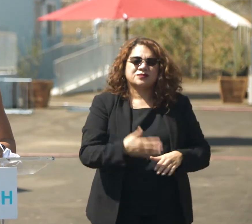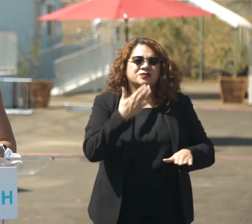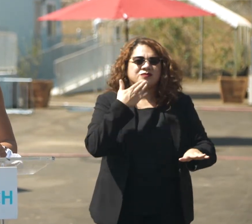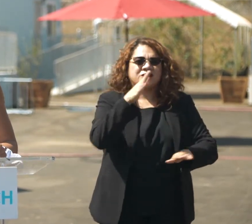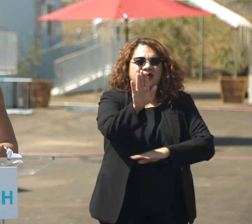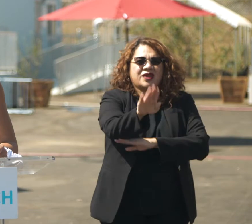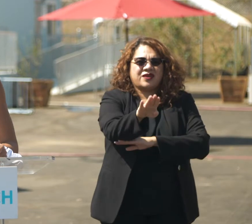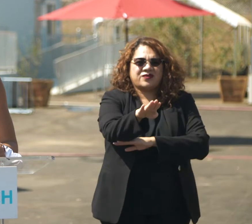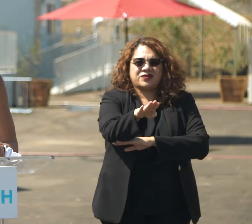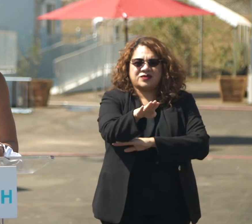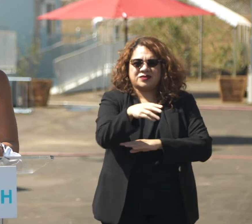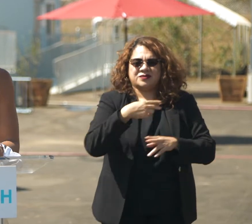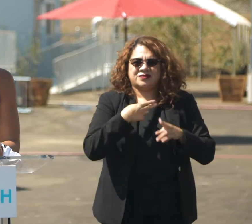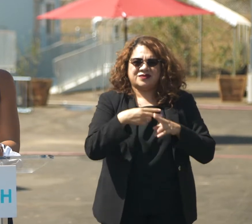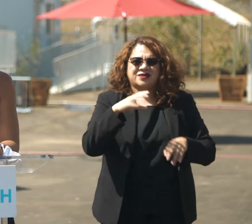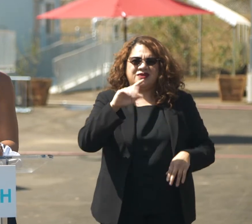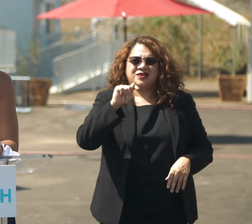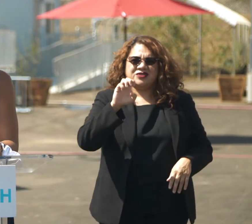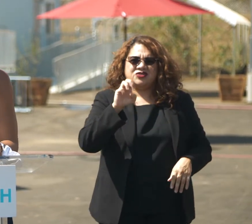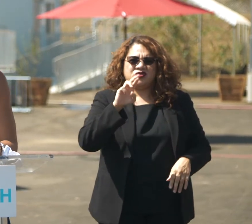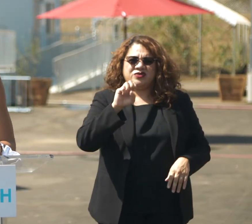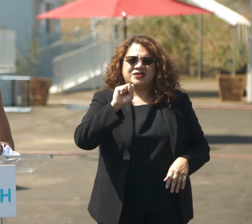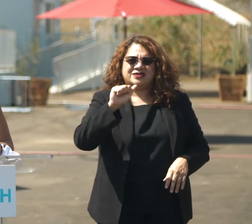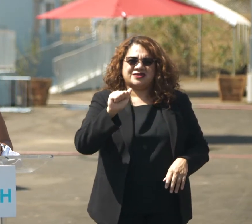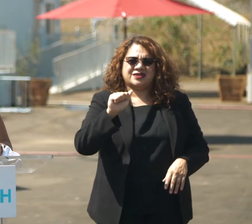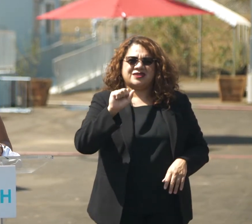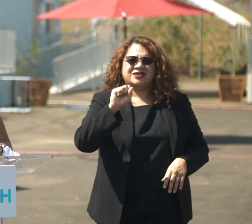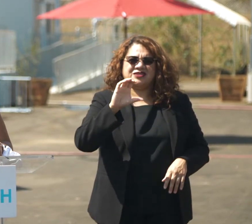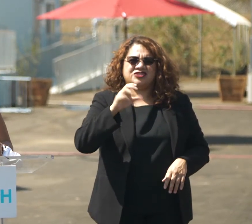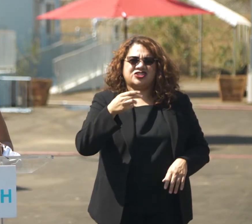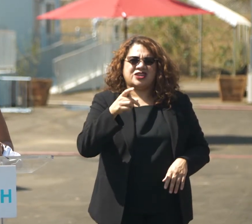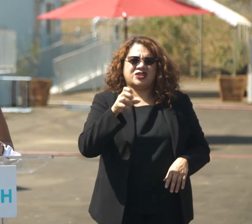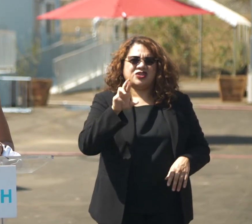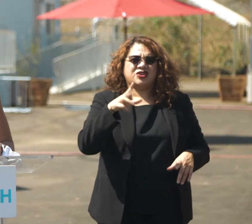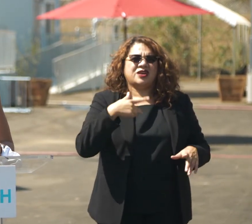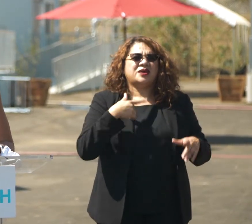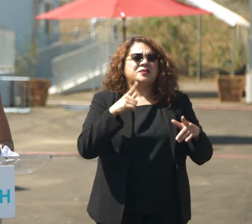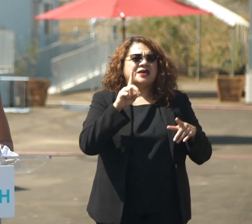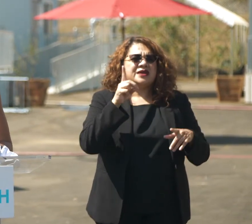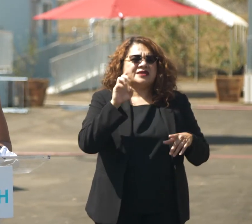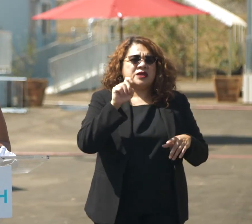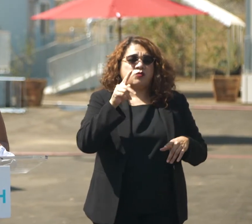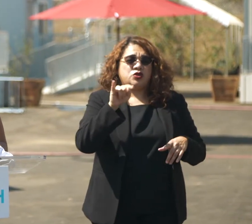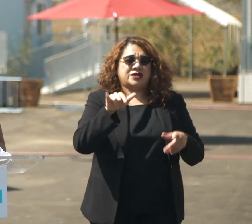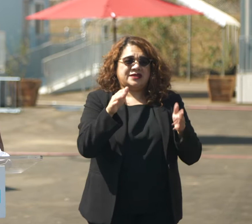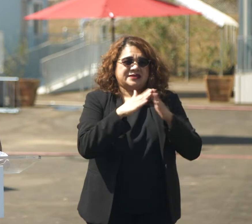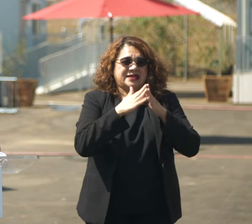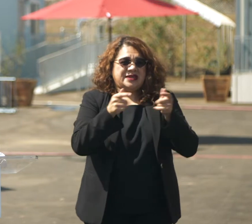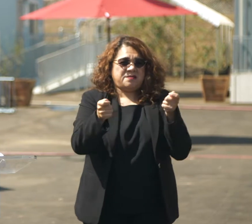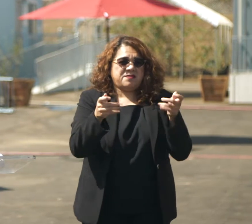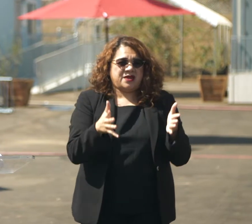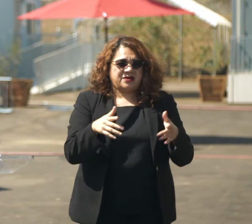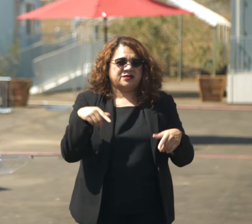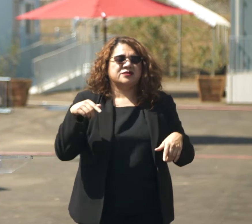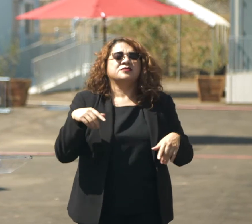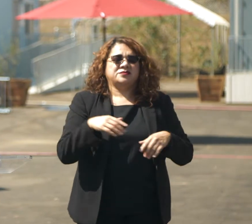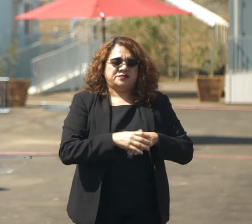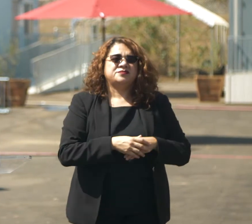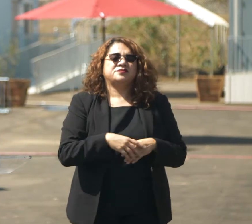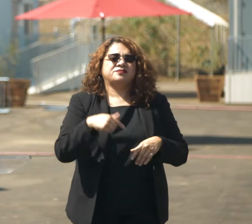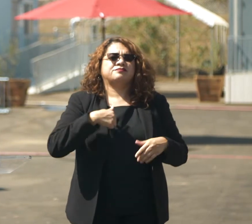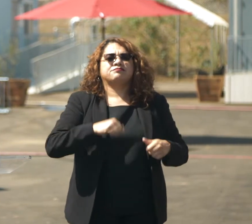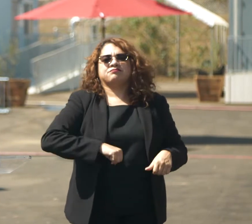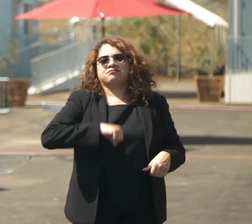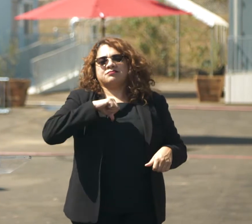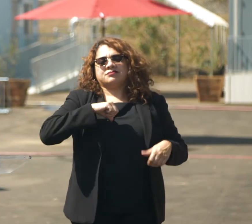Good afternoon. My name is Teresa Chandler, and I'm a Deputy City Manager with the City of Long Beach. I am honored and proud to be here today